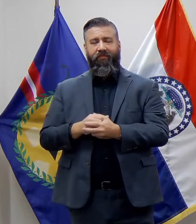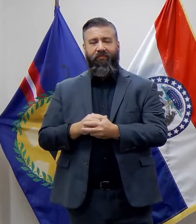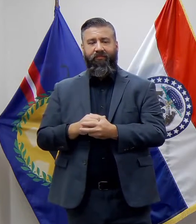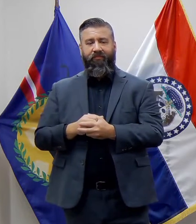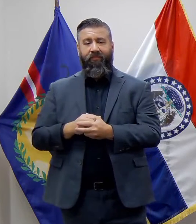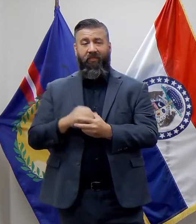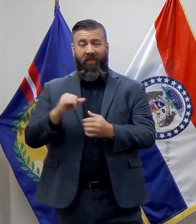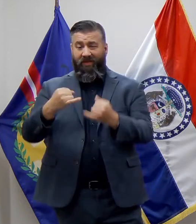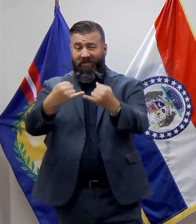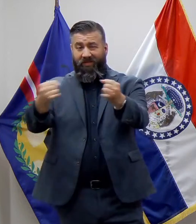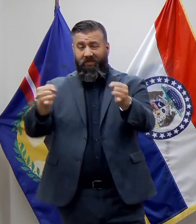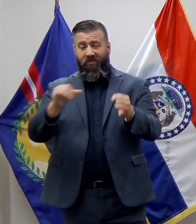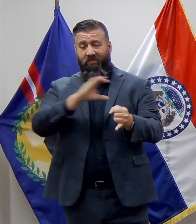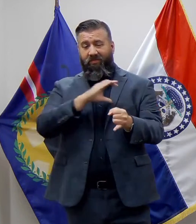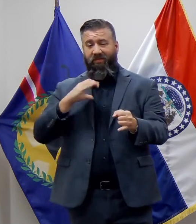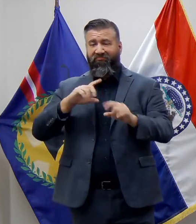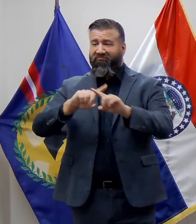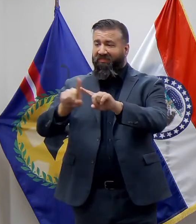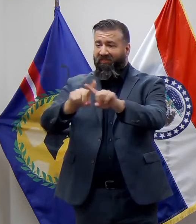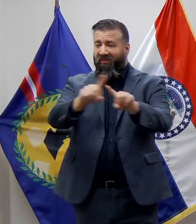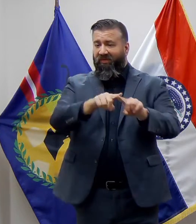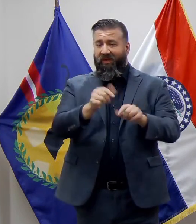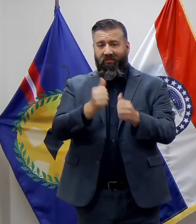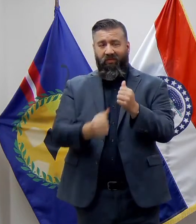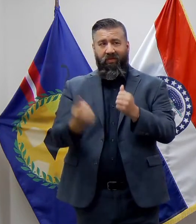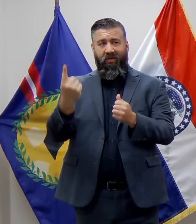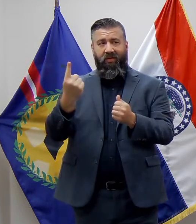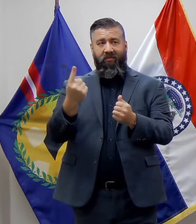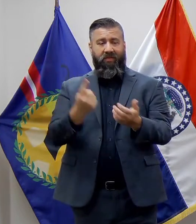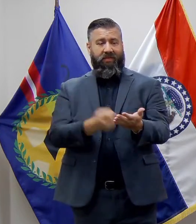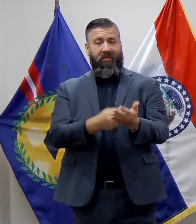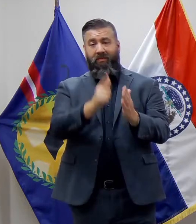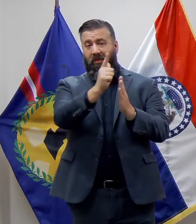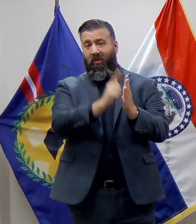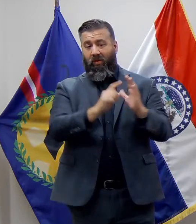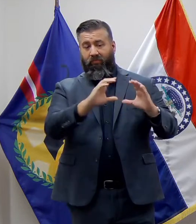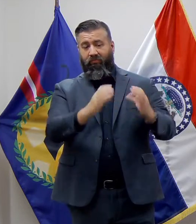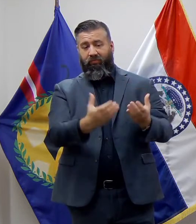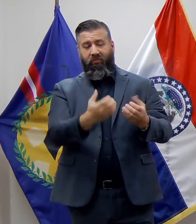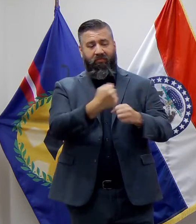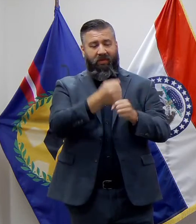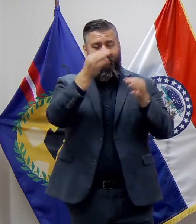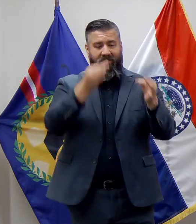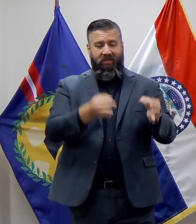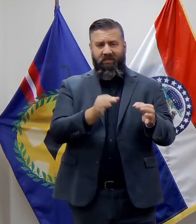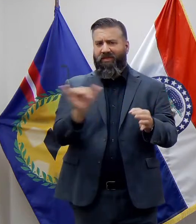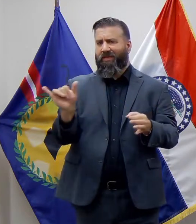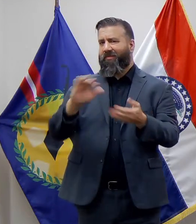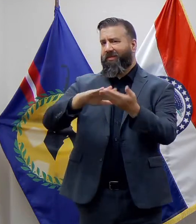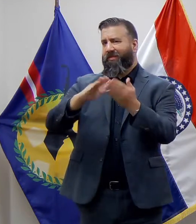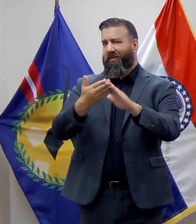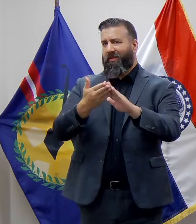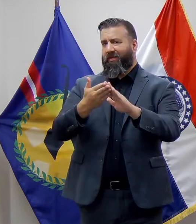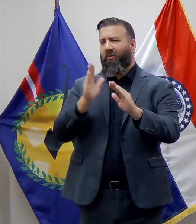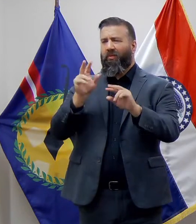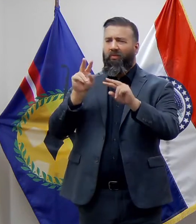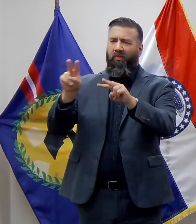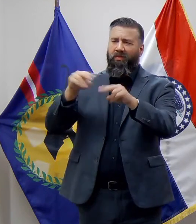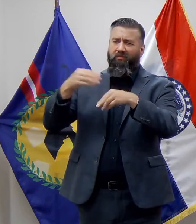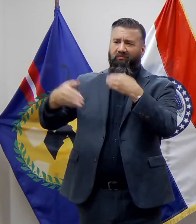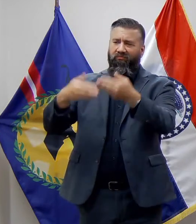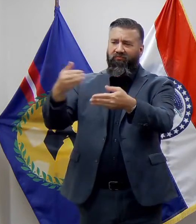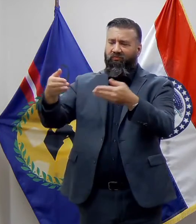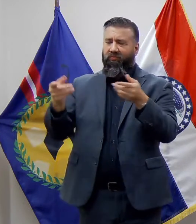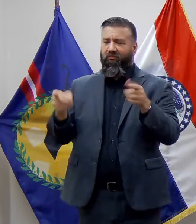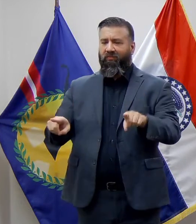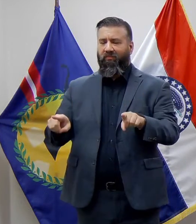are different everywhere. Sometimes the legislative body makes the decisions, as they do in the city of St. Louis, and we're going to watch that process unfold.